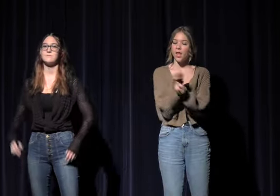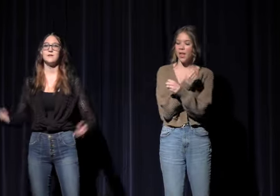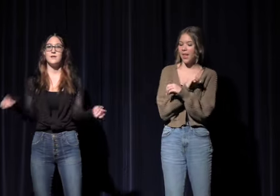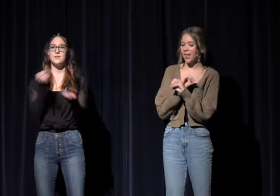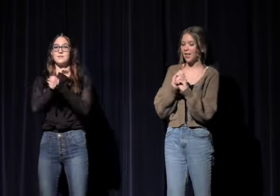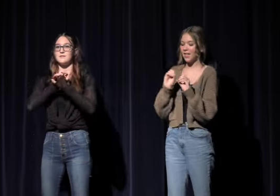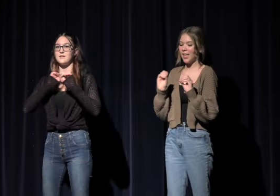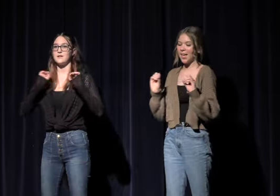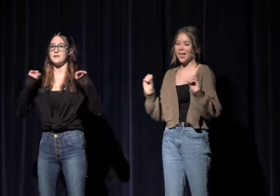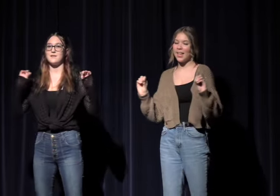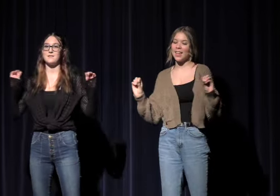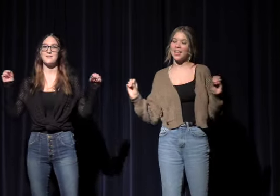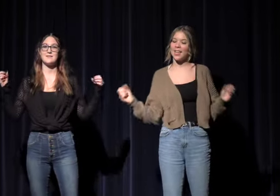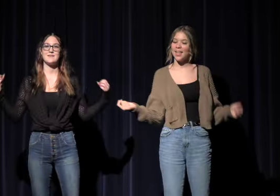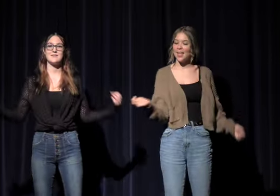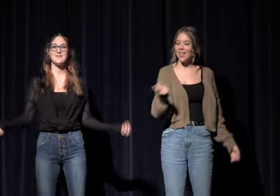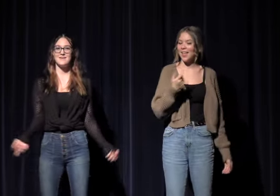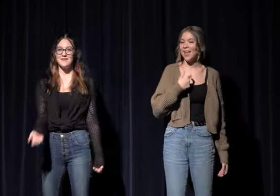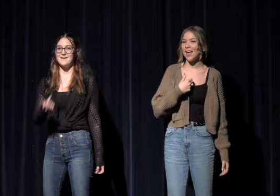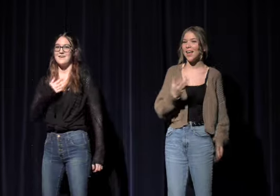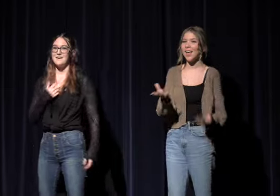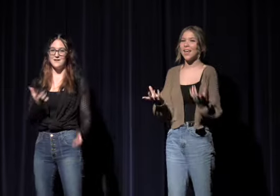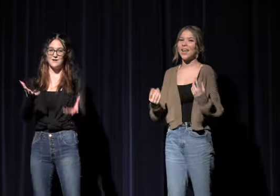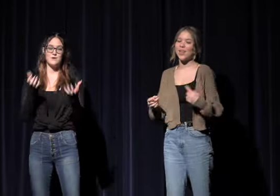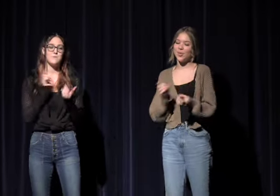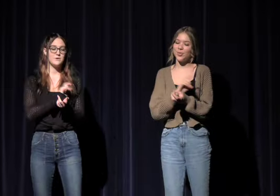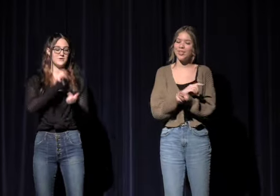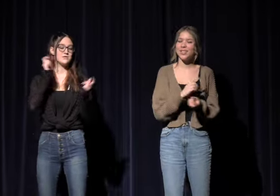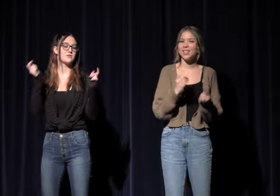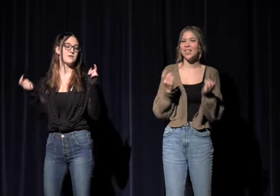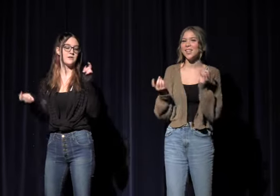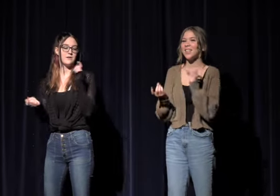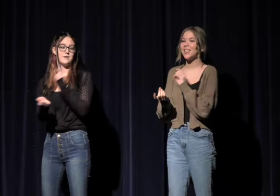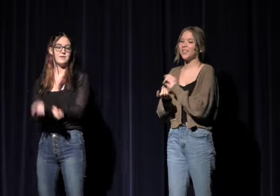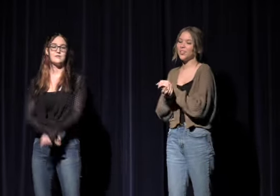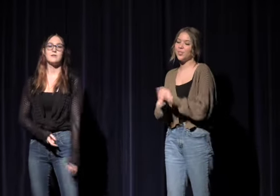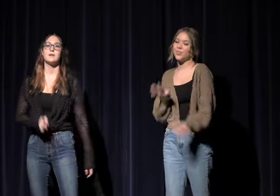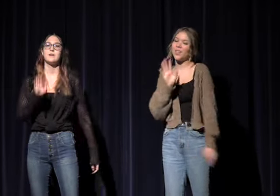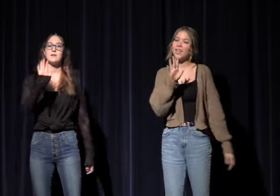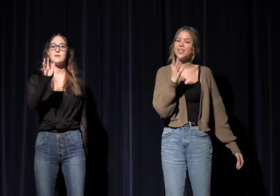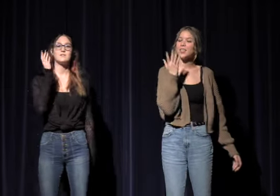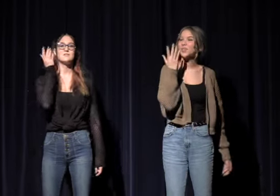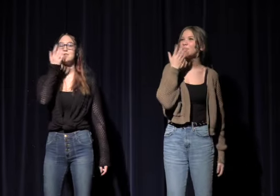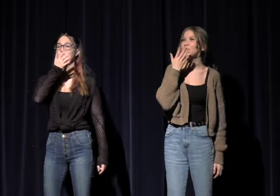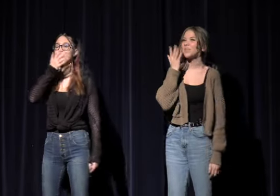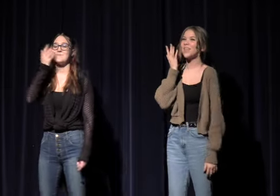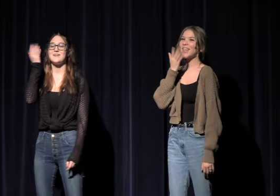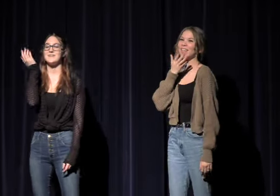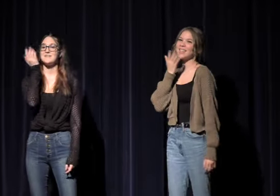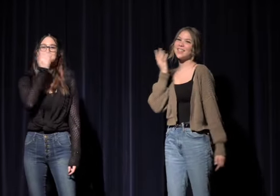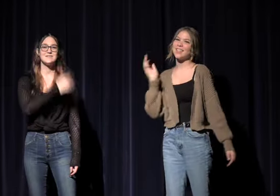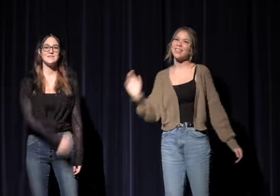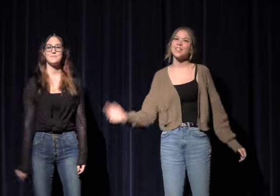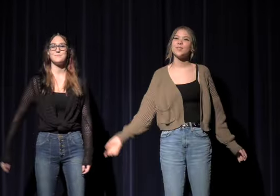That's not a thing that I would change Cause, girl, you're amazing